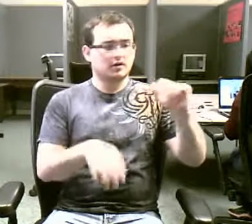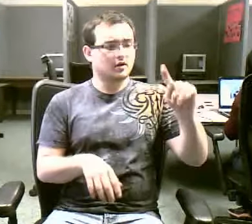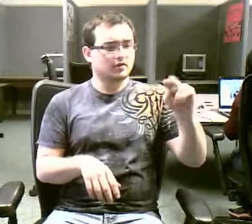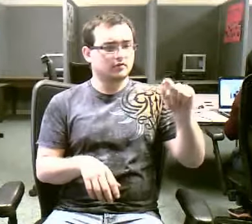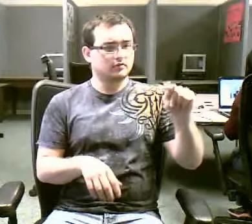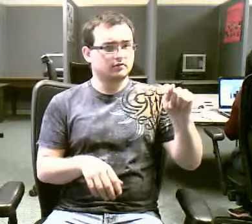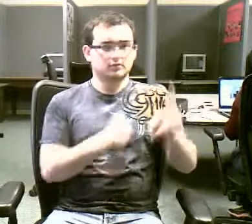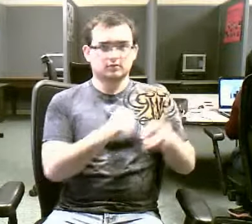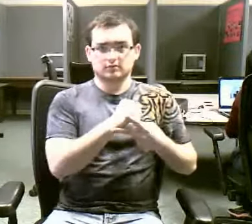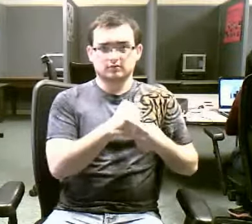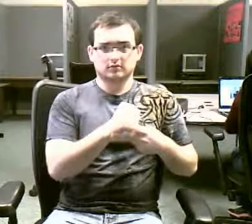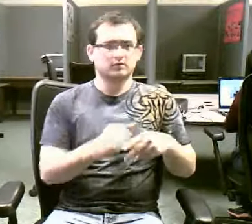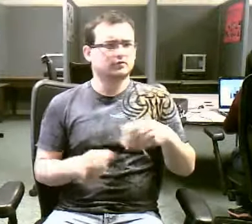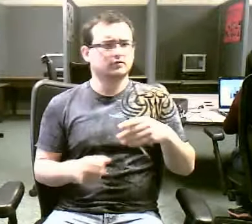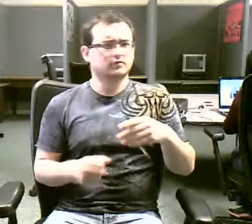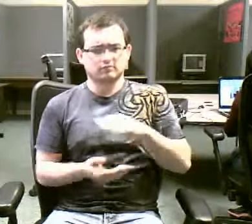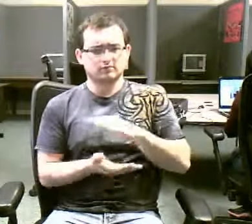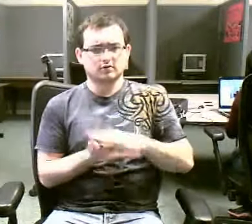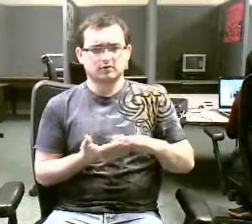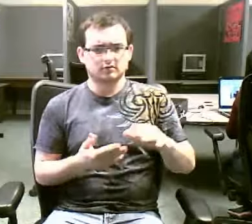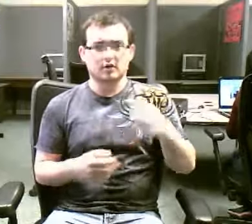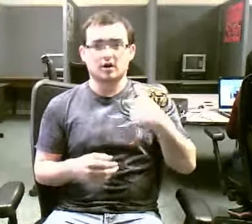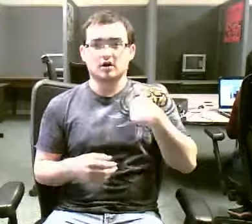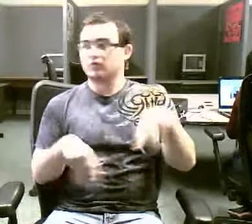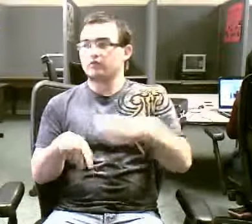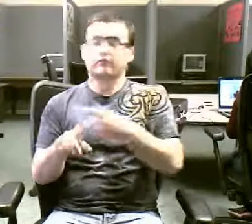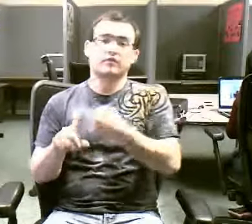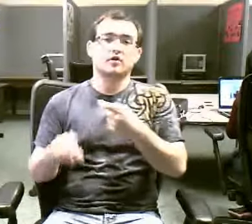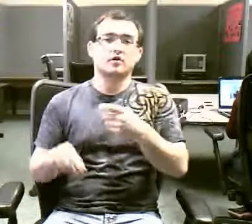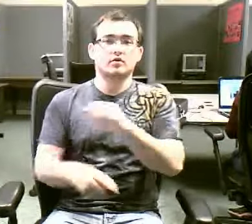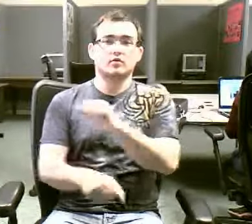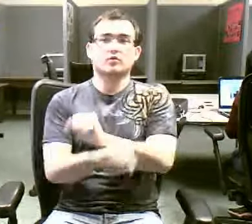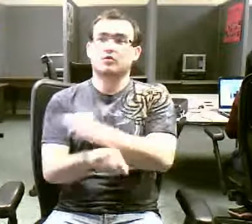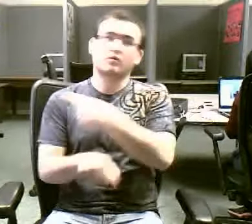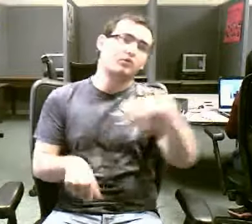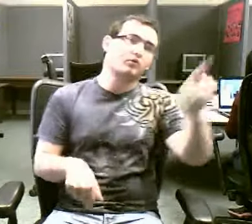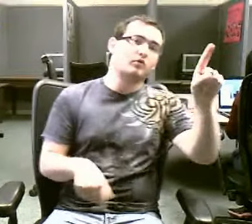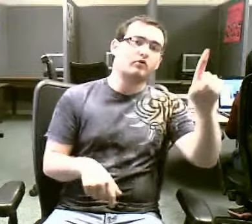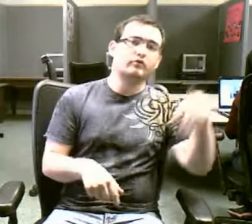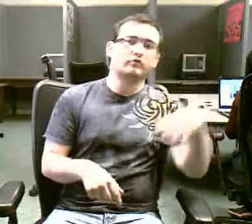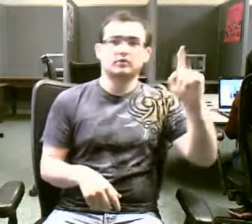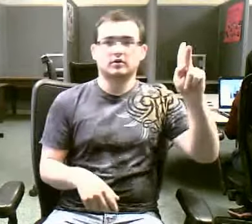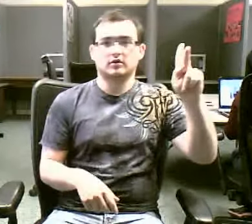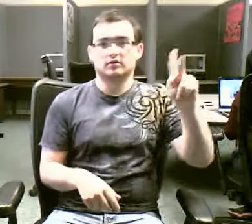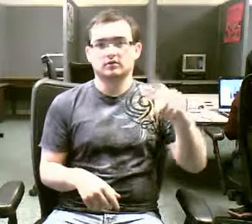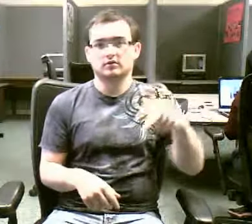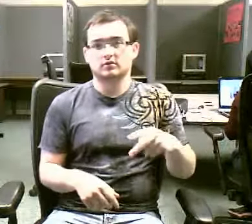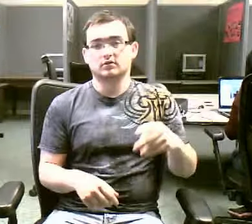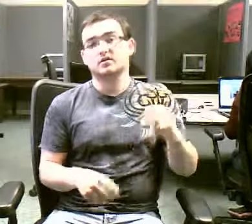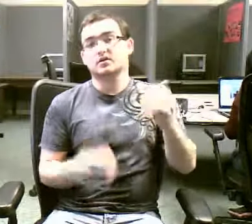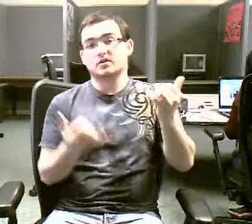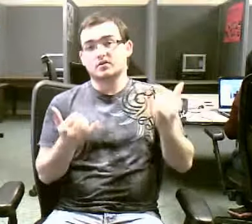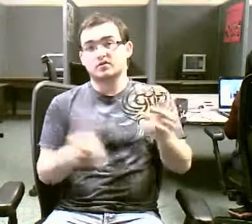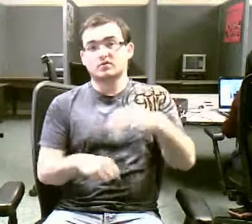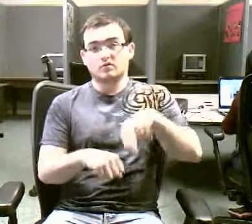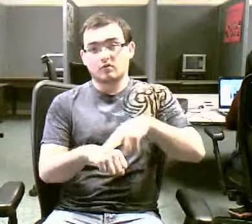get any type of check or money order going up, I'd have to go to like a currency exchange or a check cashing place, and they take a percentage of your money depending